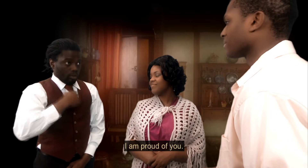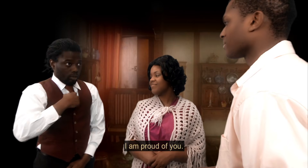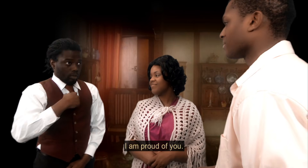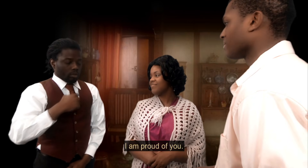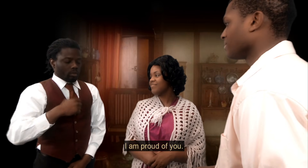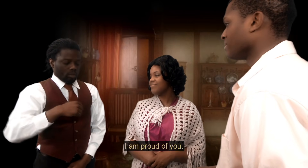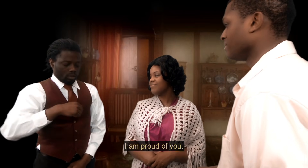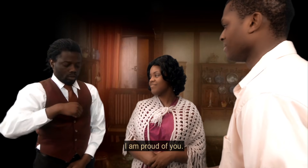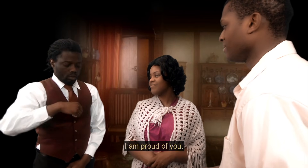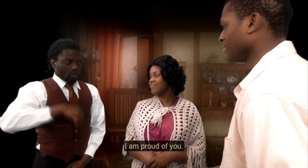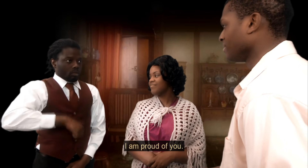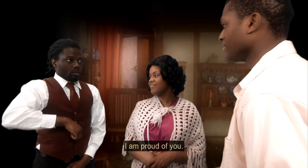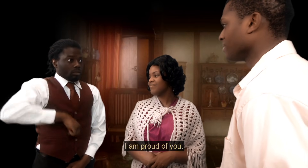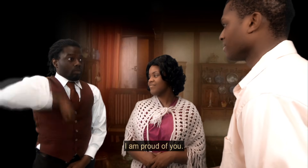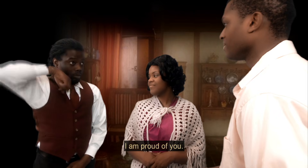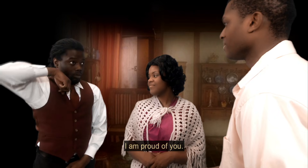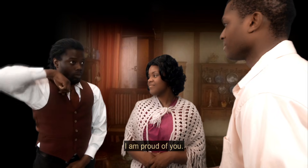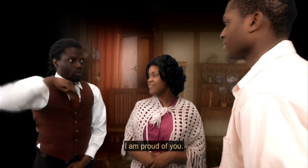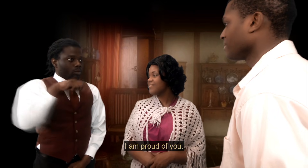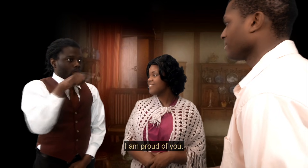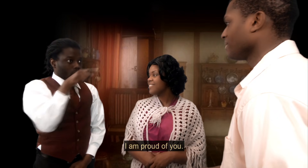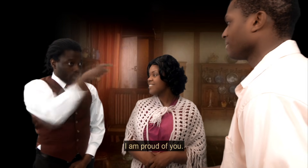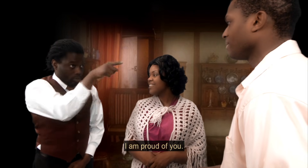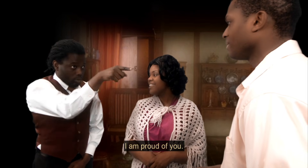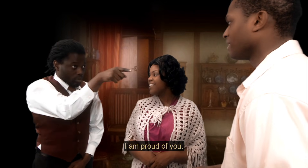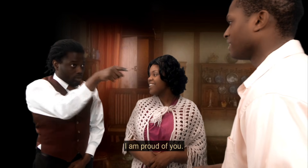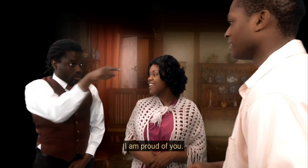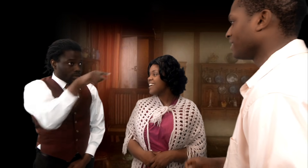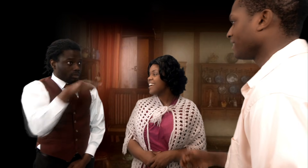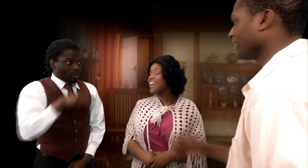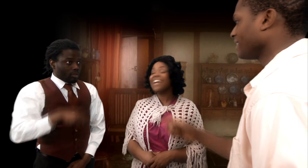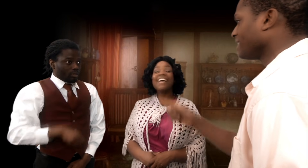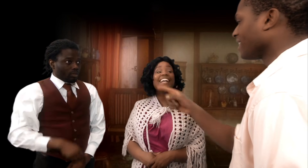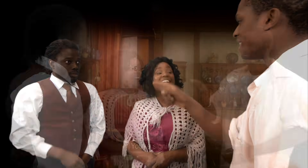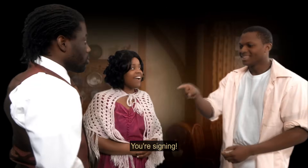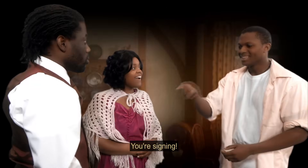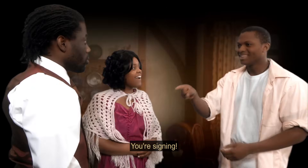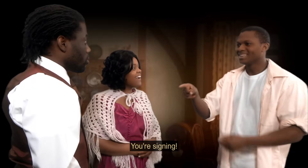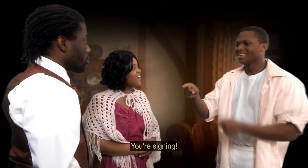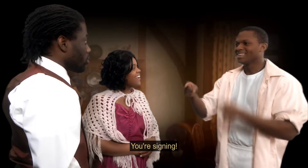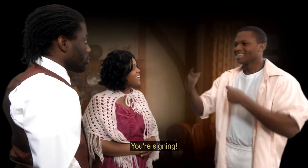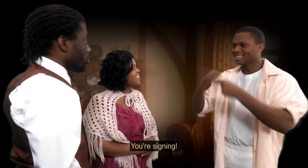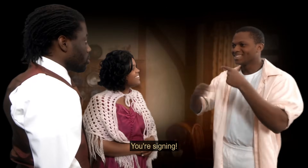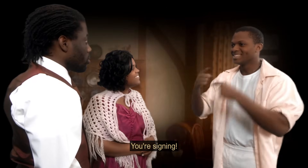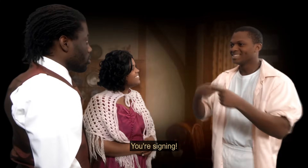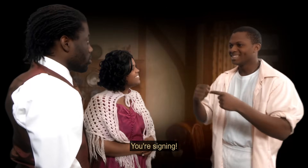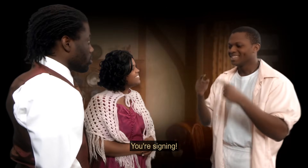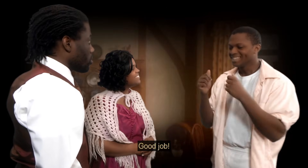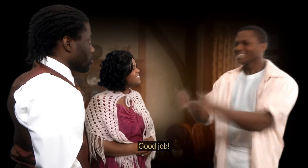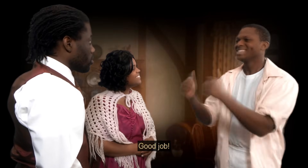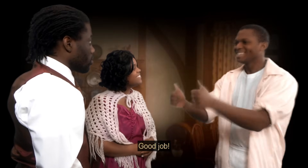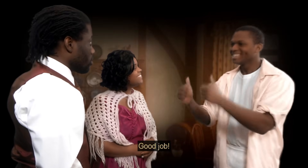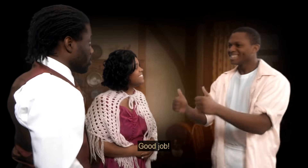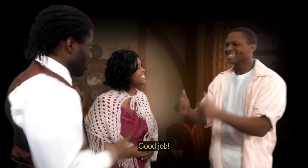I am proud of you. You're signing. Good job.